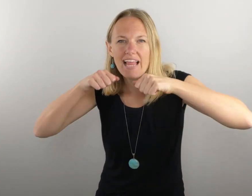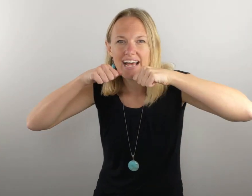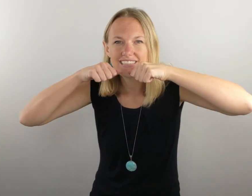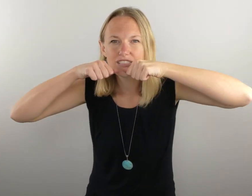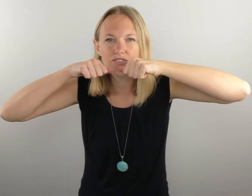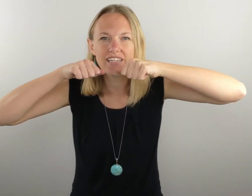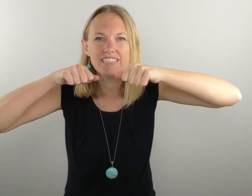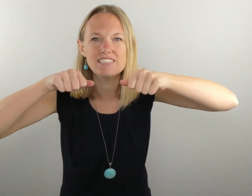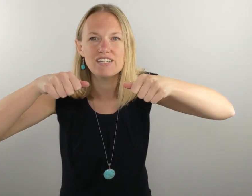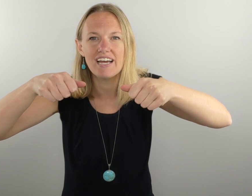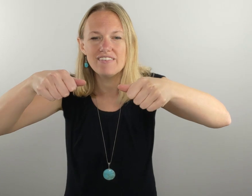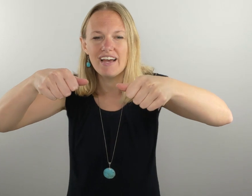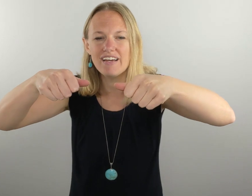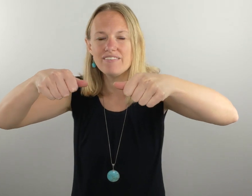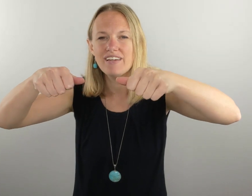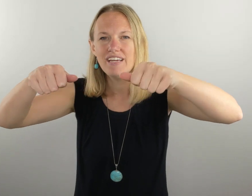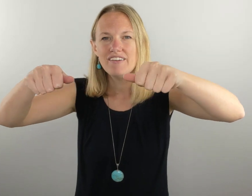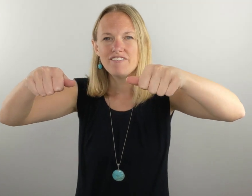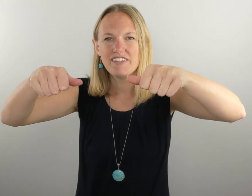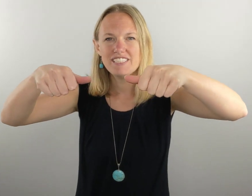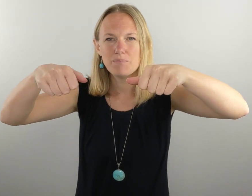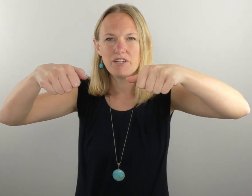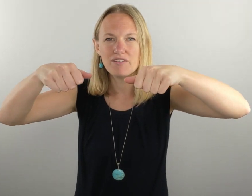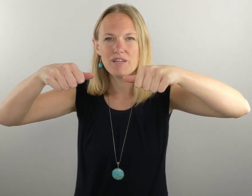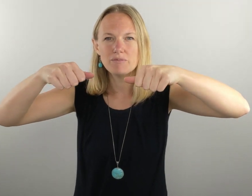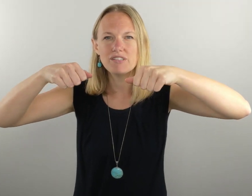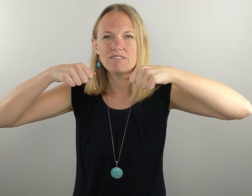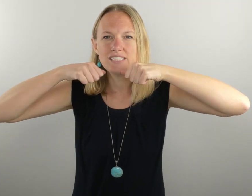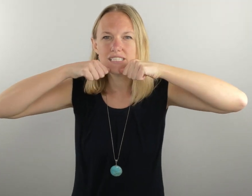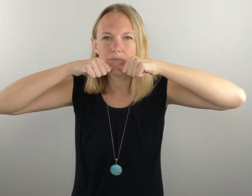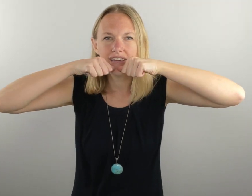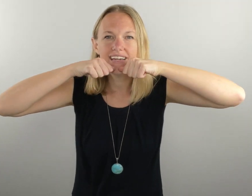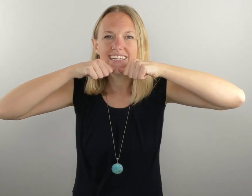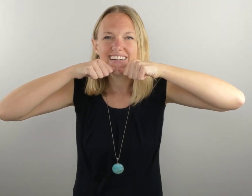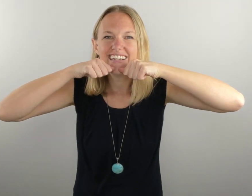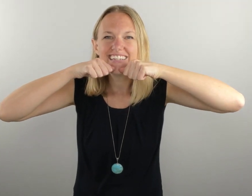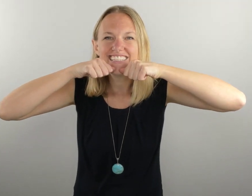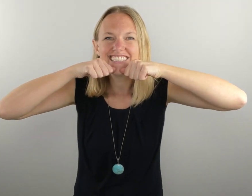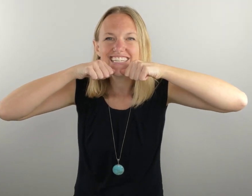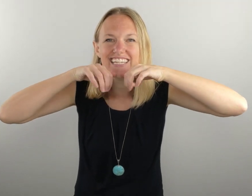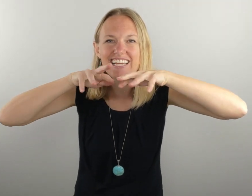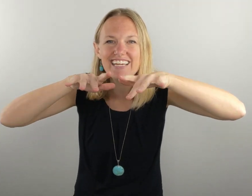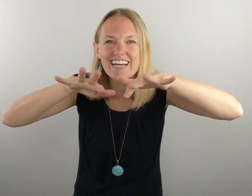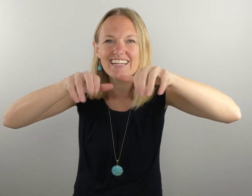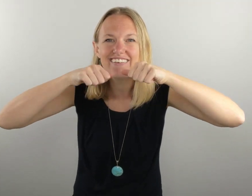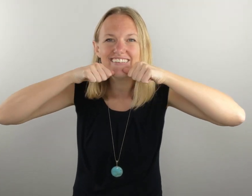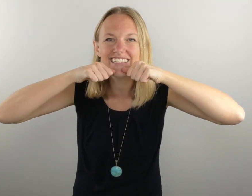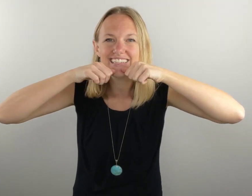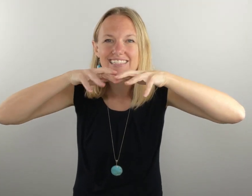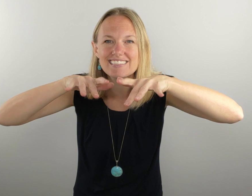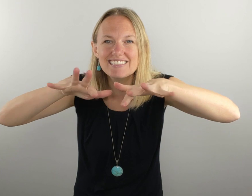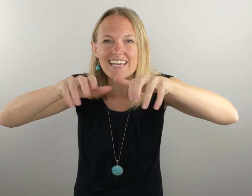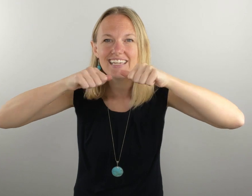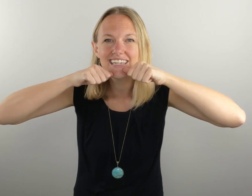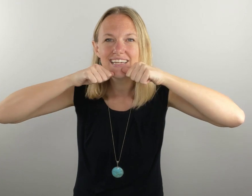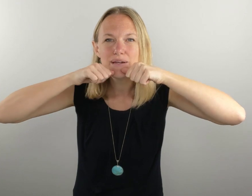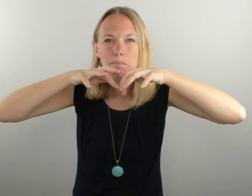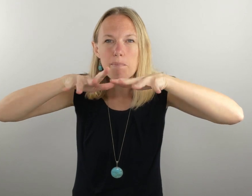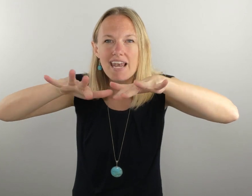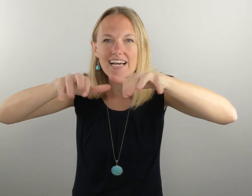bless. So for this, you kind of have fists, but your thumbs are out just a bit, and you're here at your chin, and you kind of go out like this. Okay?